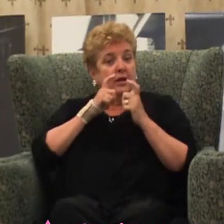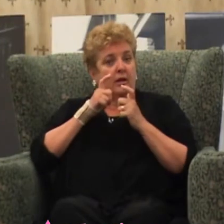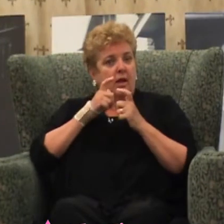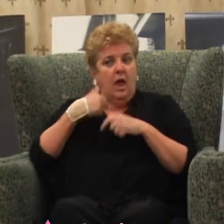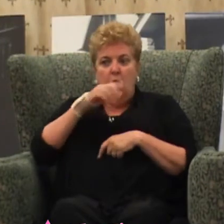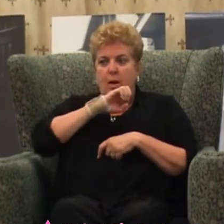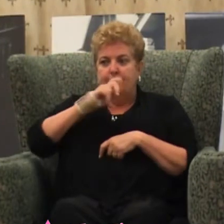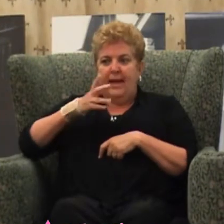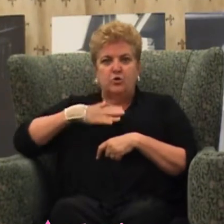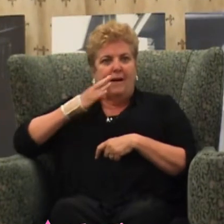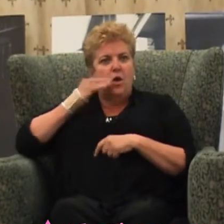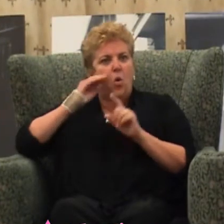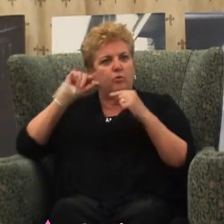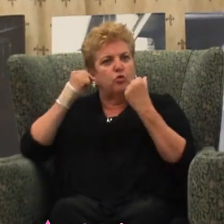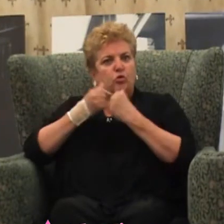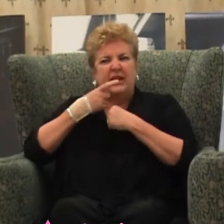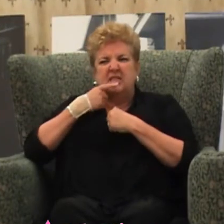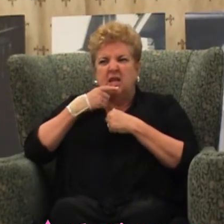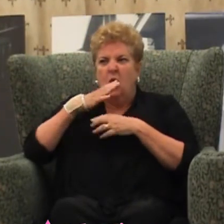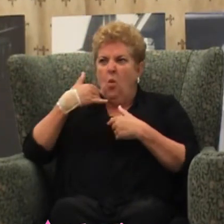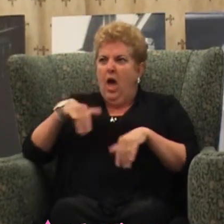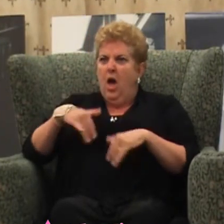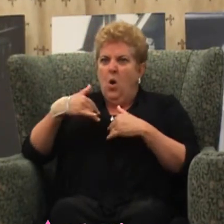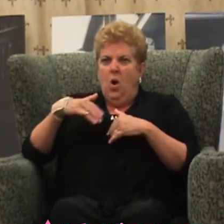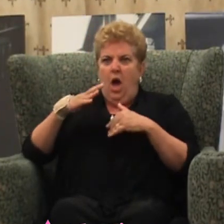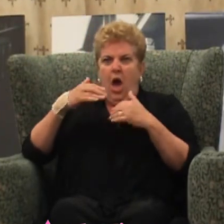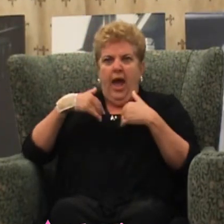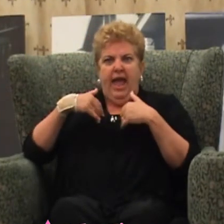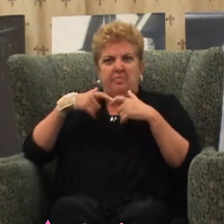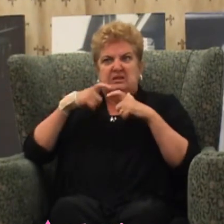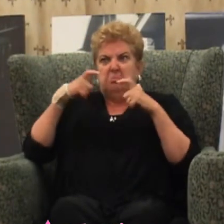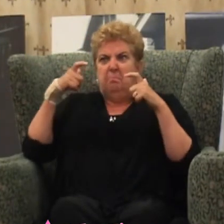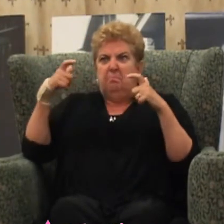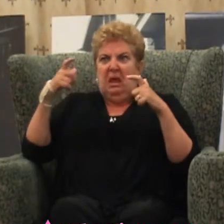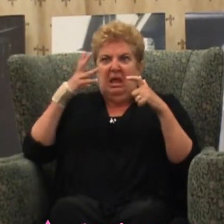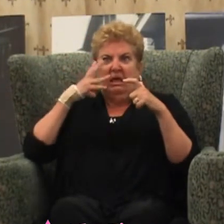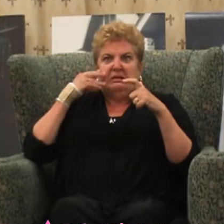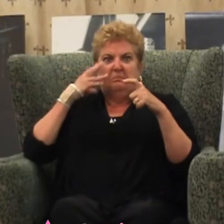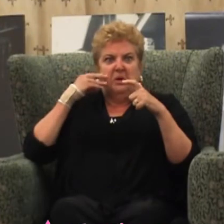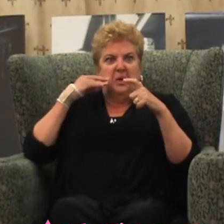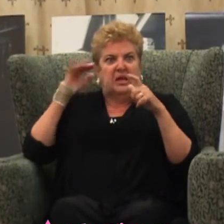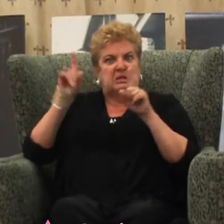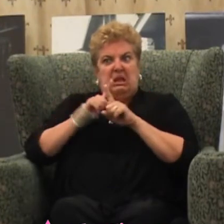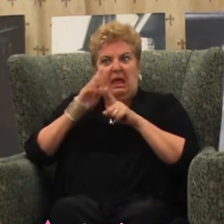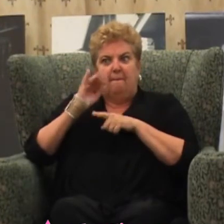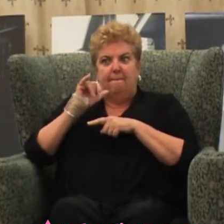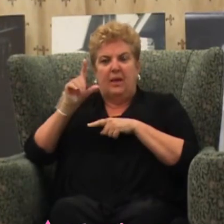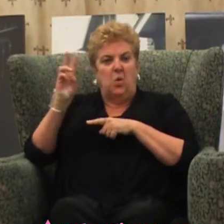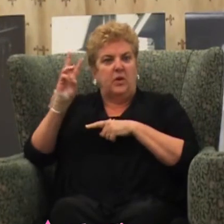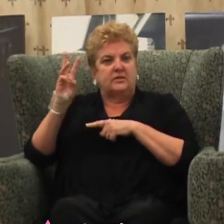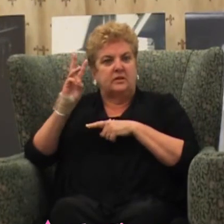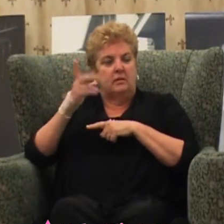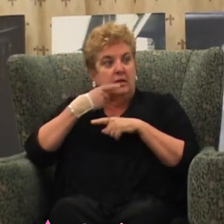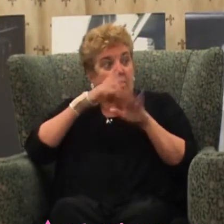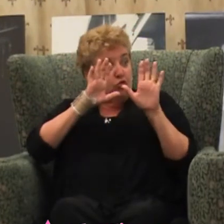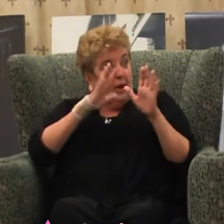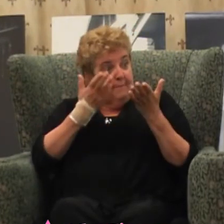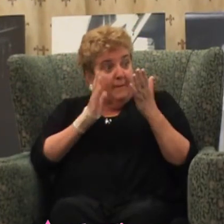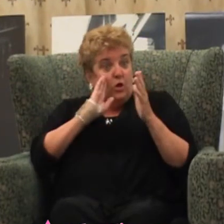told them I had this major Bill Wilson white light experience. They said, "Great, Doug, maybe you'll stay sober."